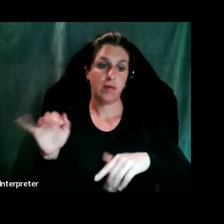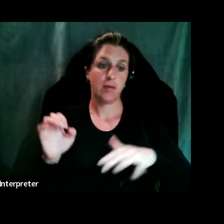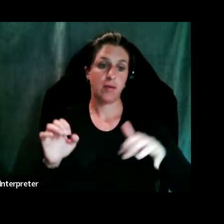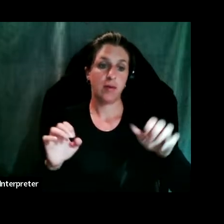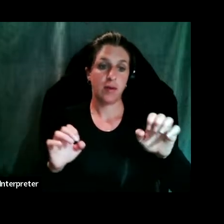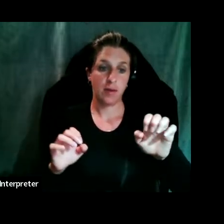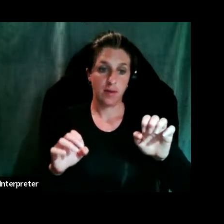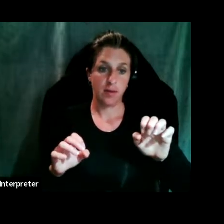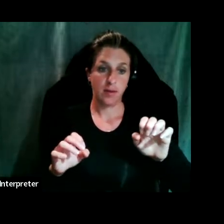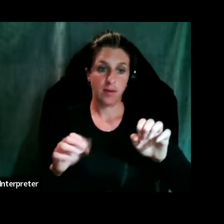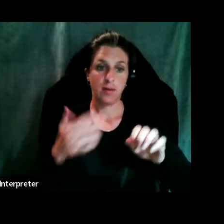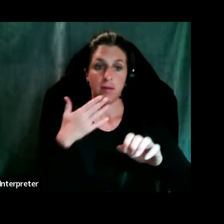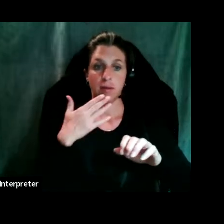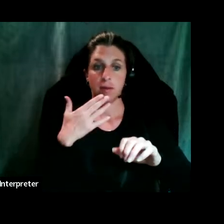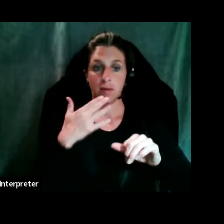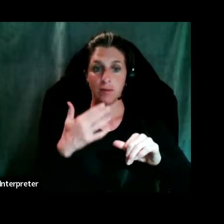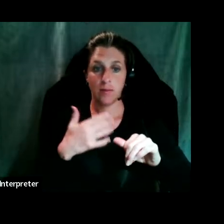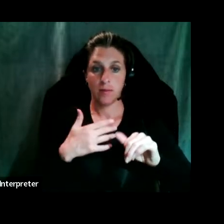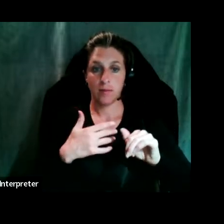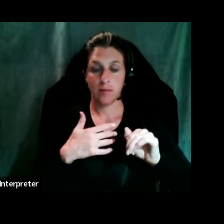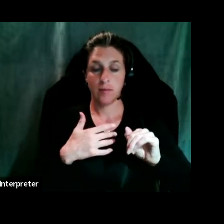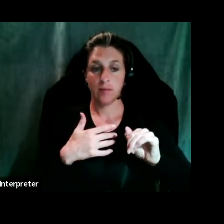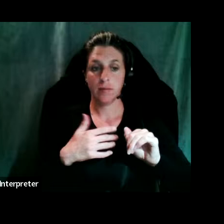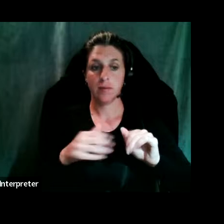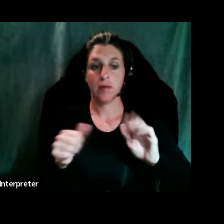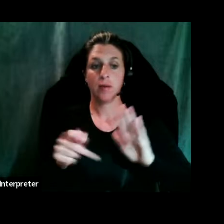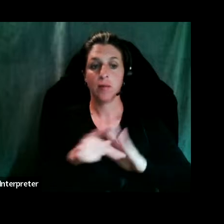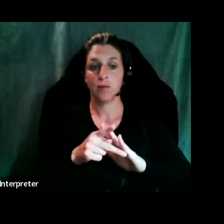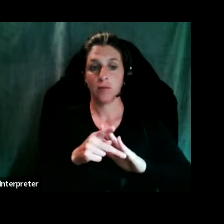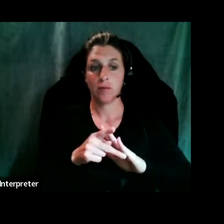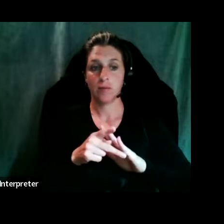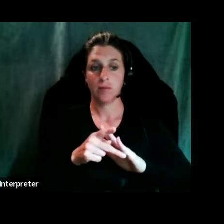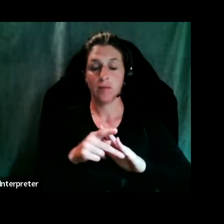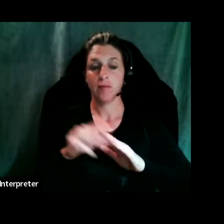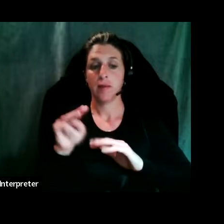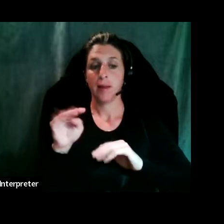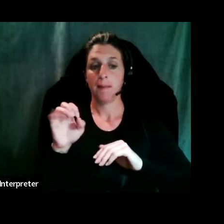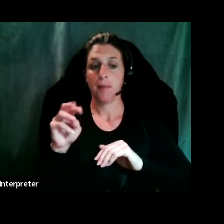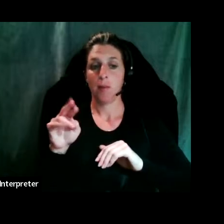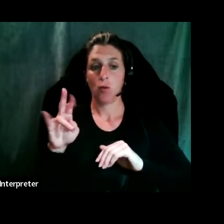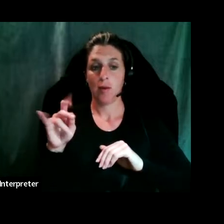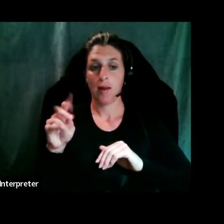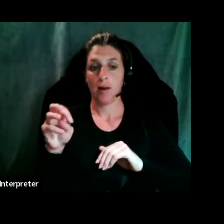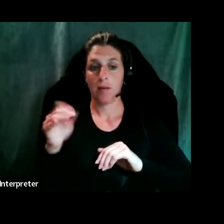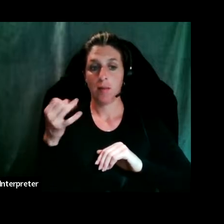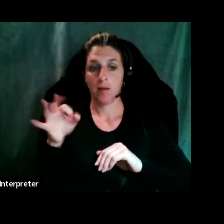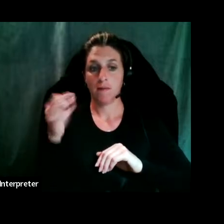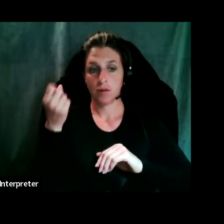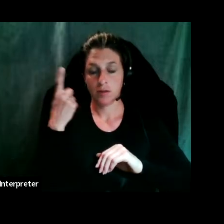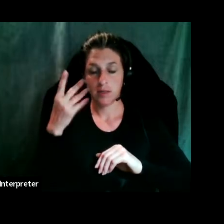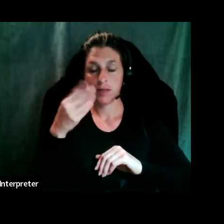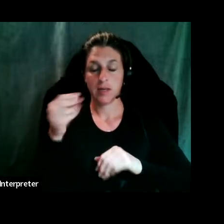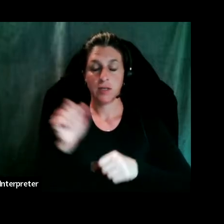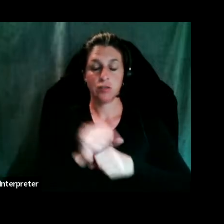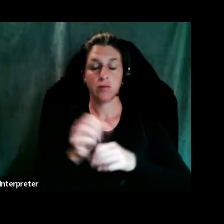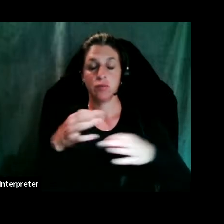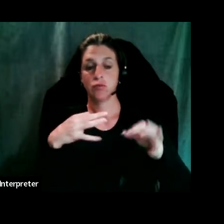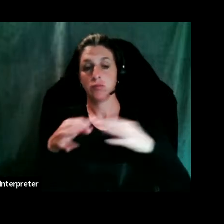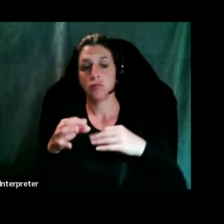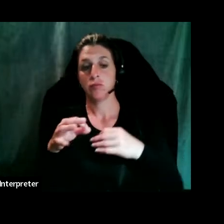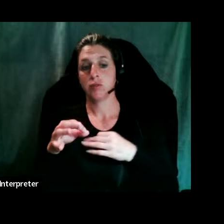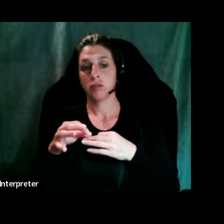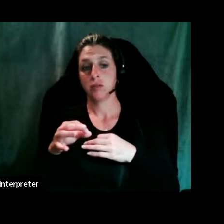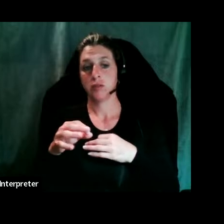Aye. Thank you. Okay, approval of the memorandum of understanding and job description. Yeah, the district's